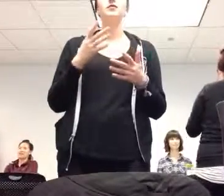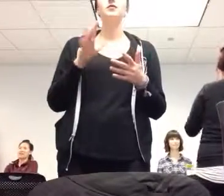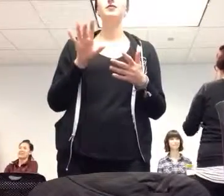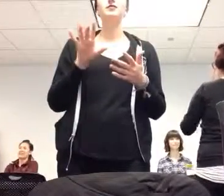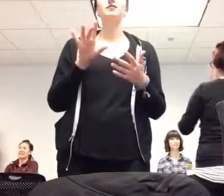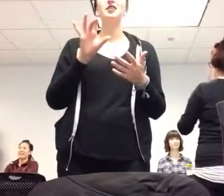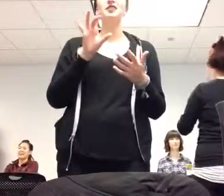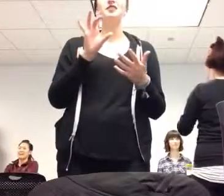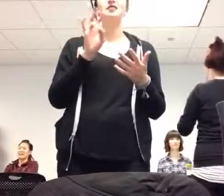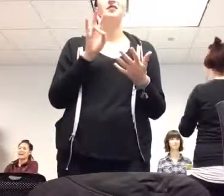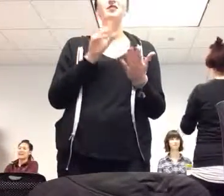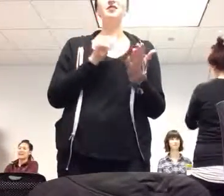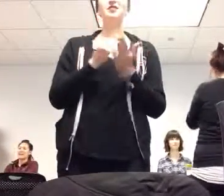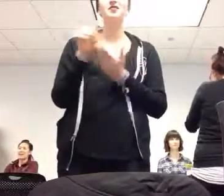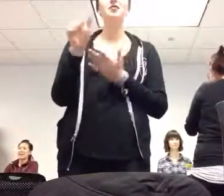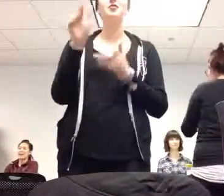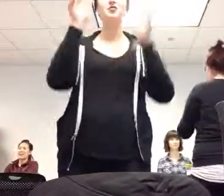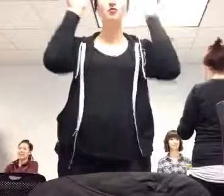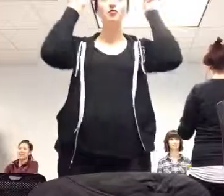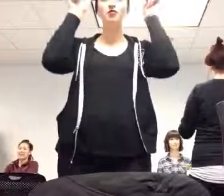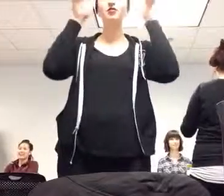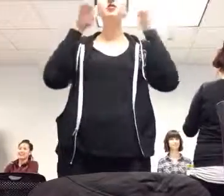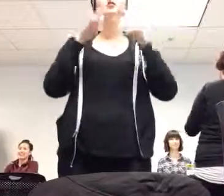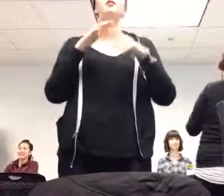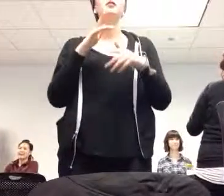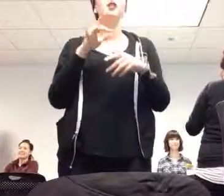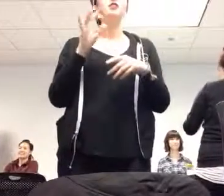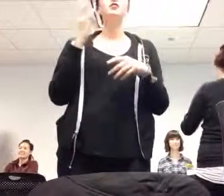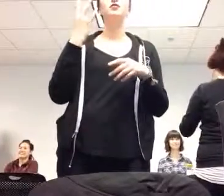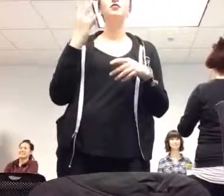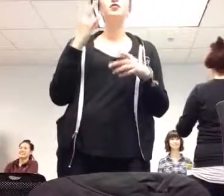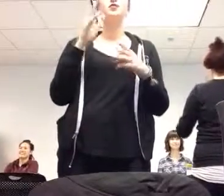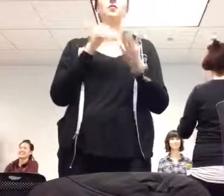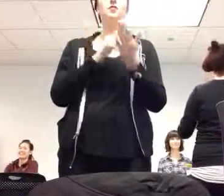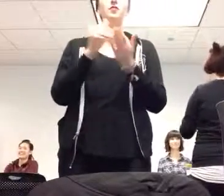cattle, 20 million hogs, and 27, and I just threw in 3 sheep,